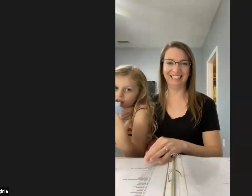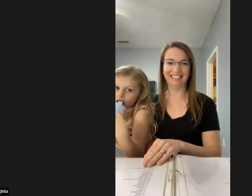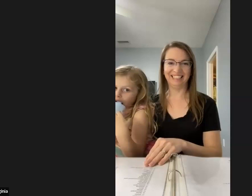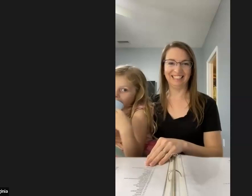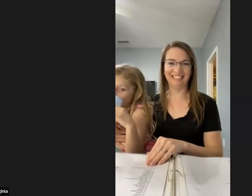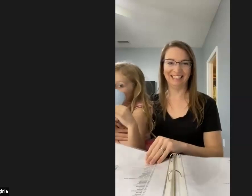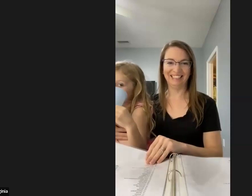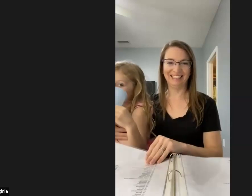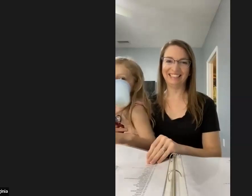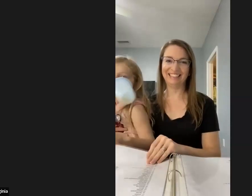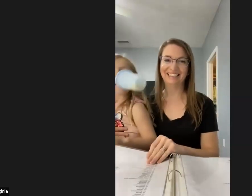All